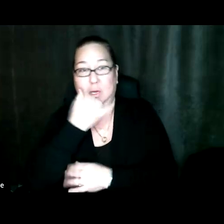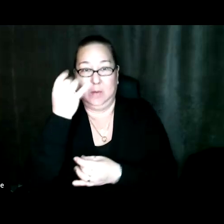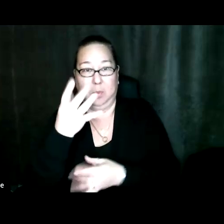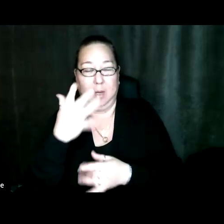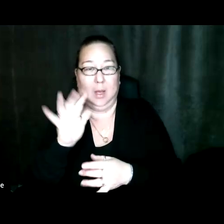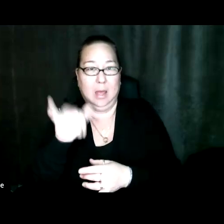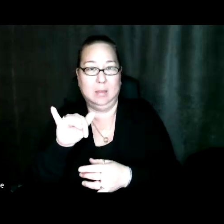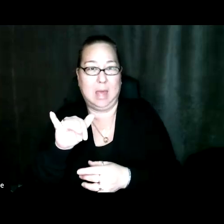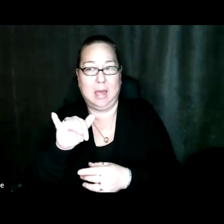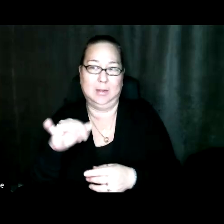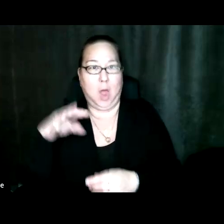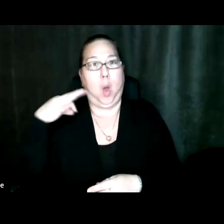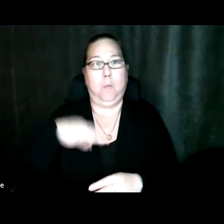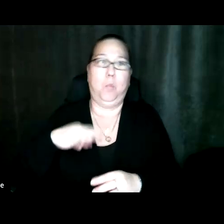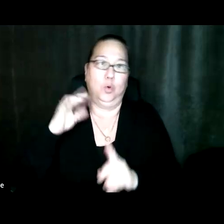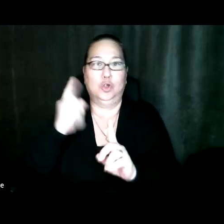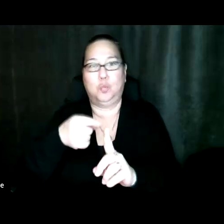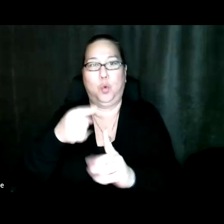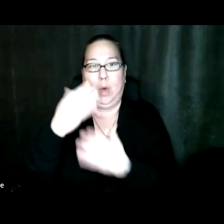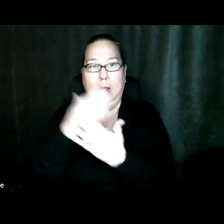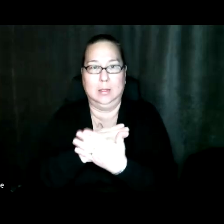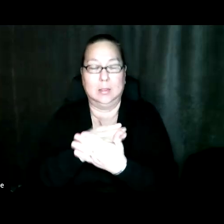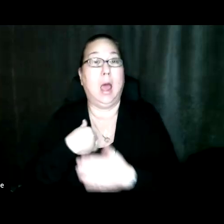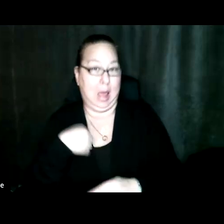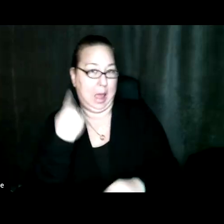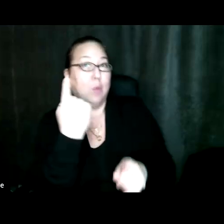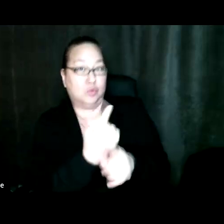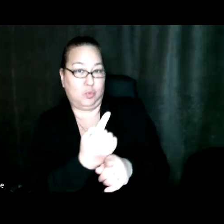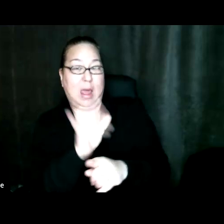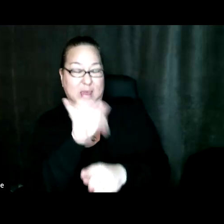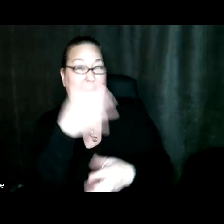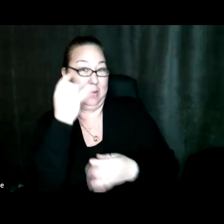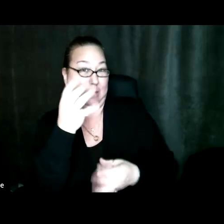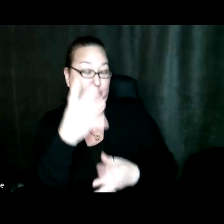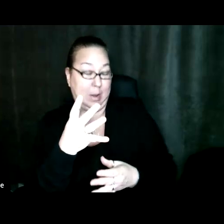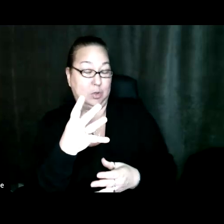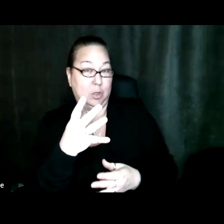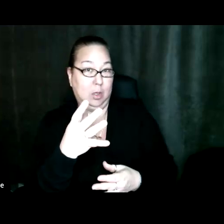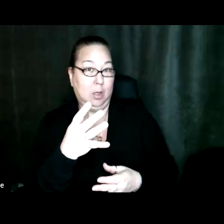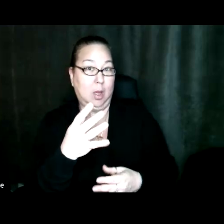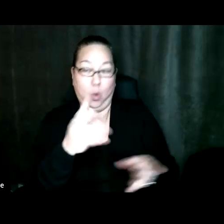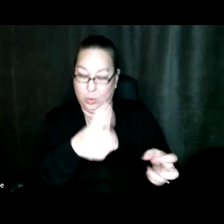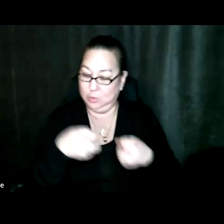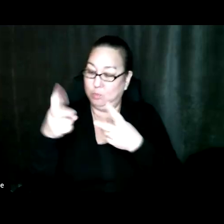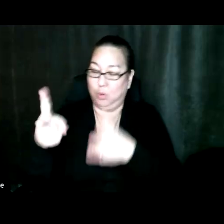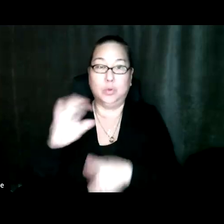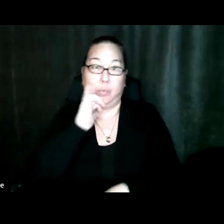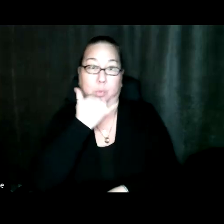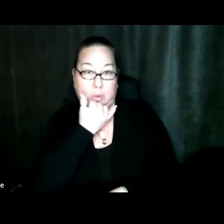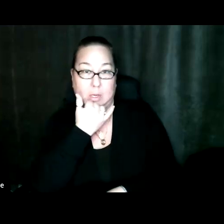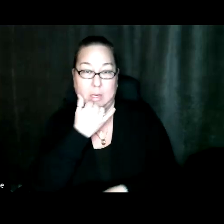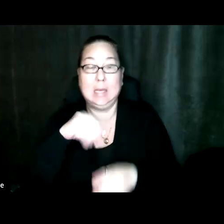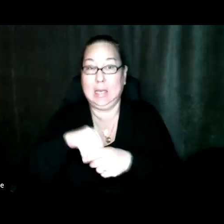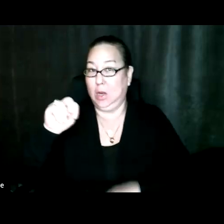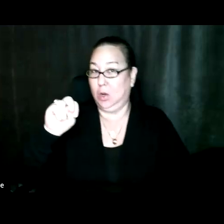the so-called bonus point list. So I was correct. That information was incorrectly posted in November.